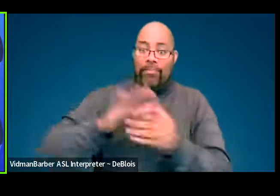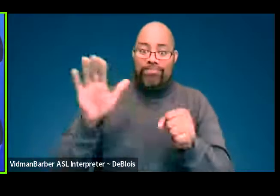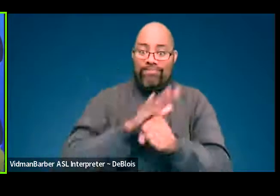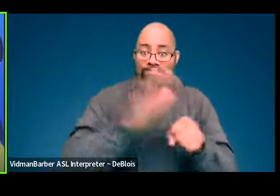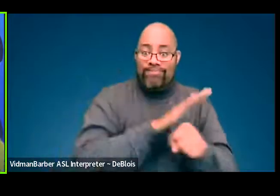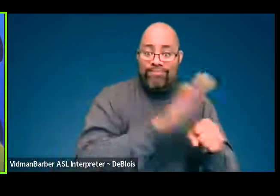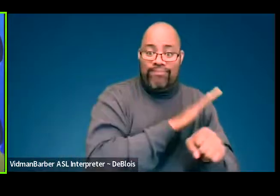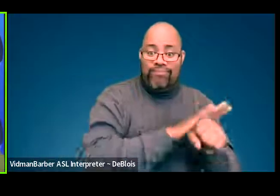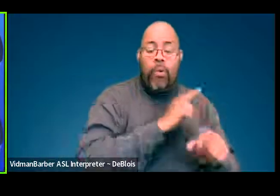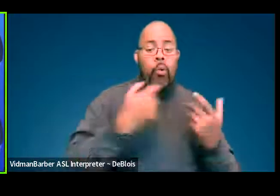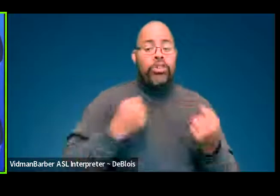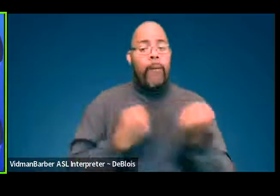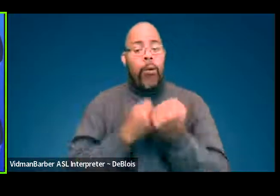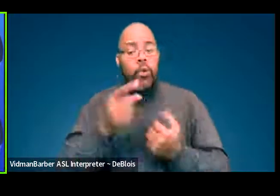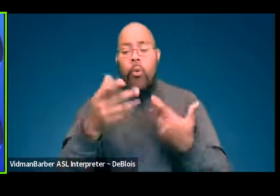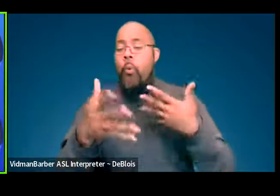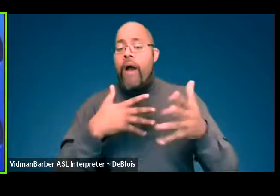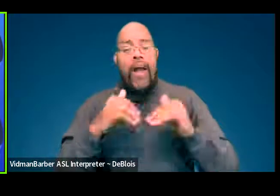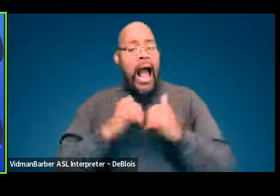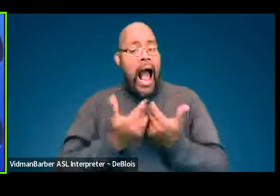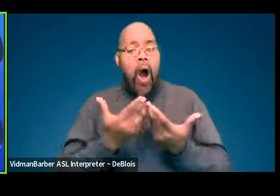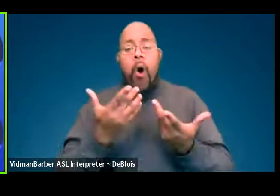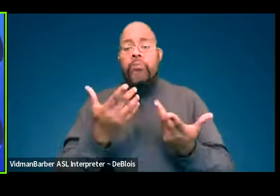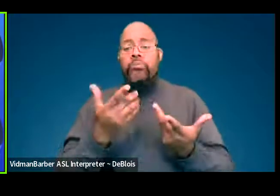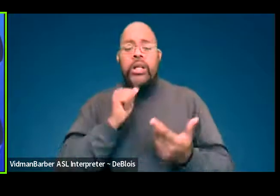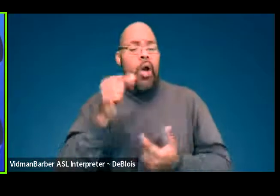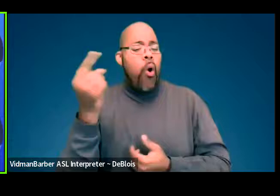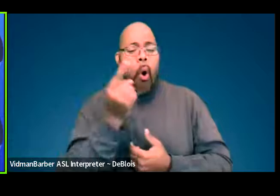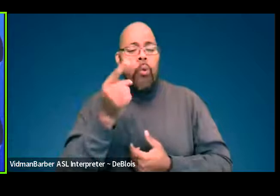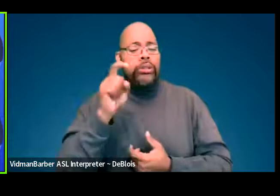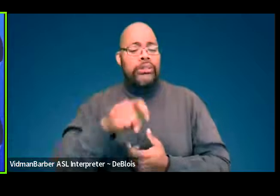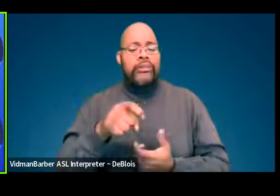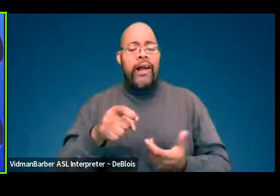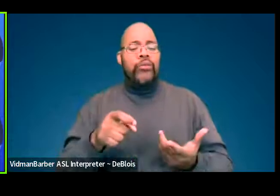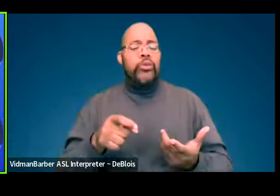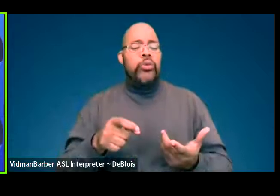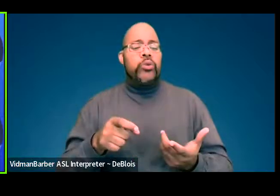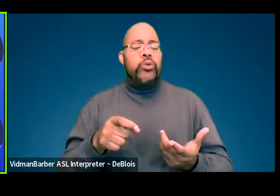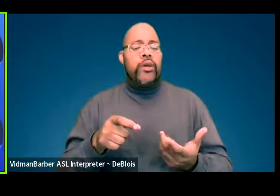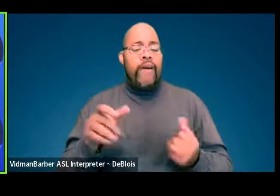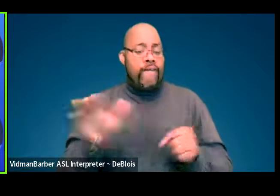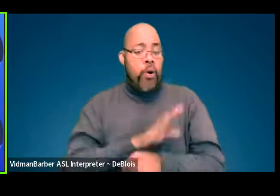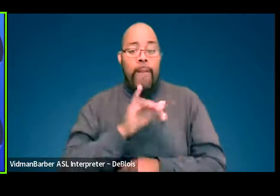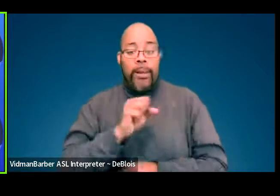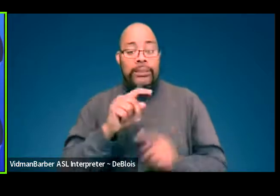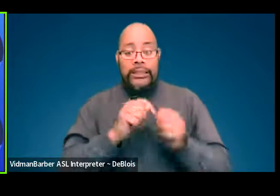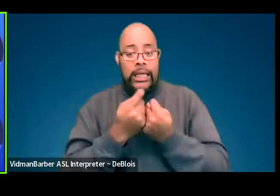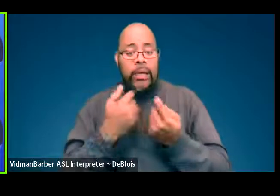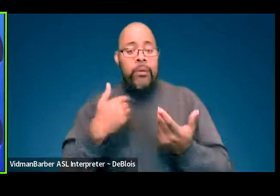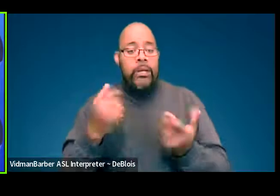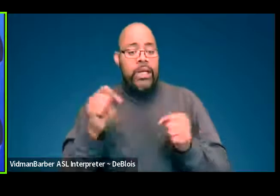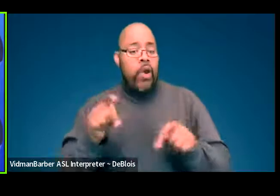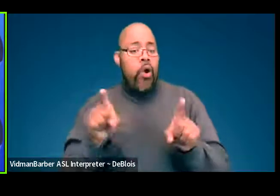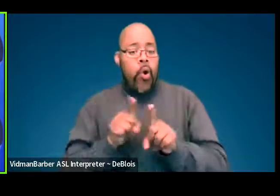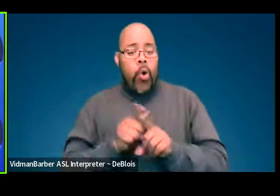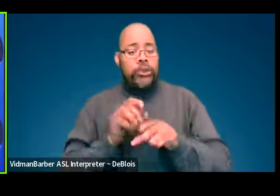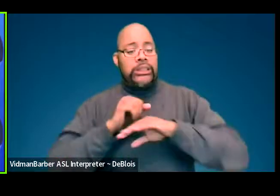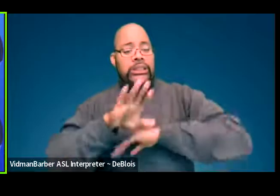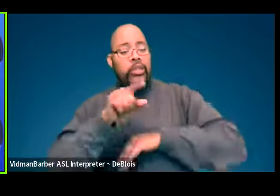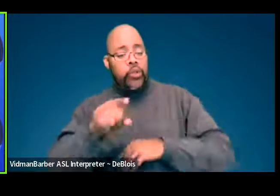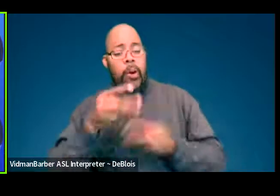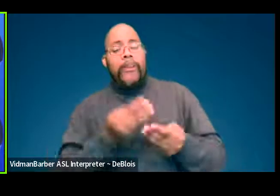But we want to support you however. And of course, it doesn't always necessarily have to be the full BIMS team. Like, we can also send